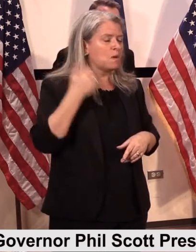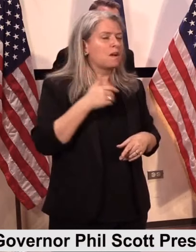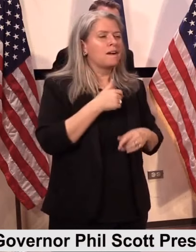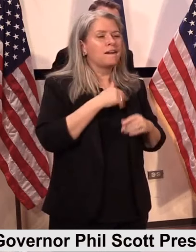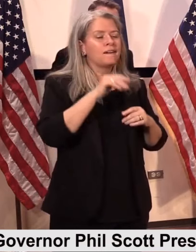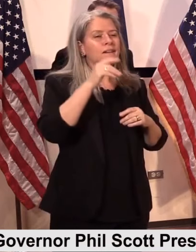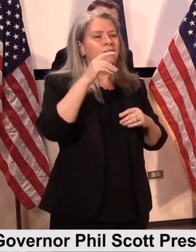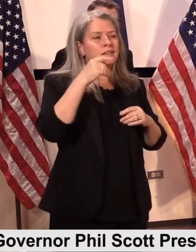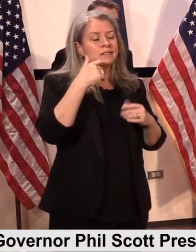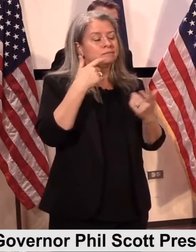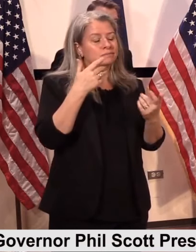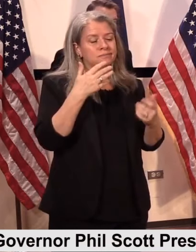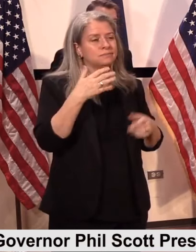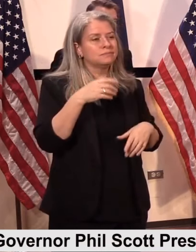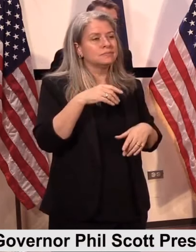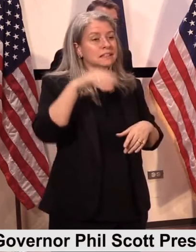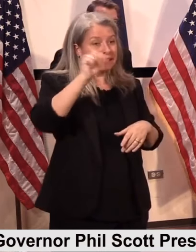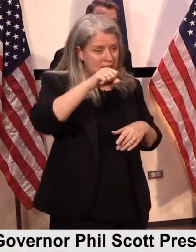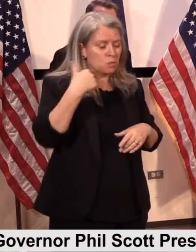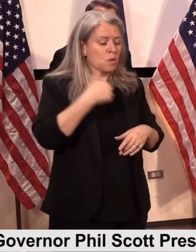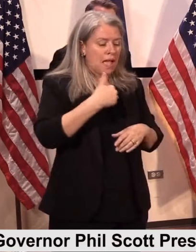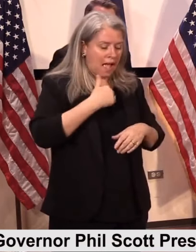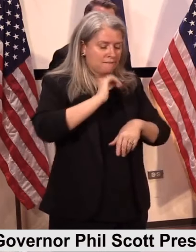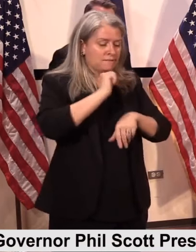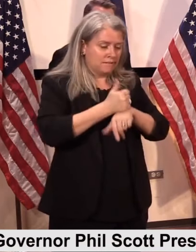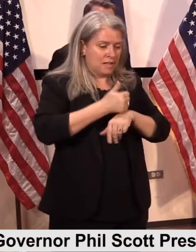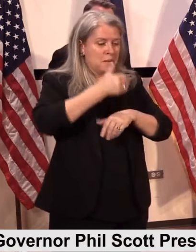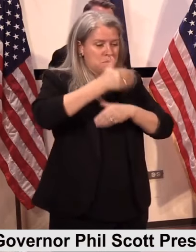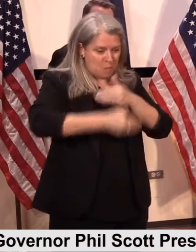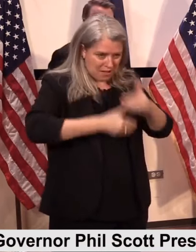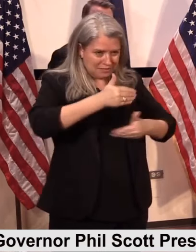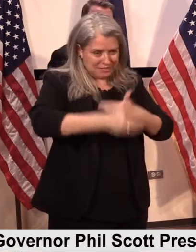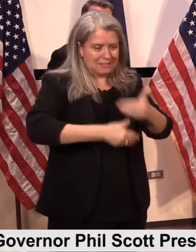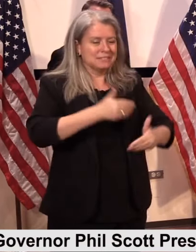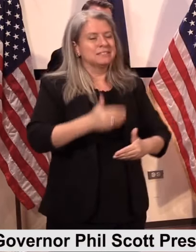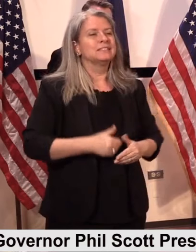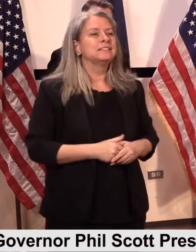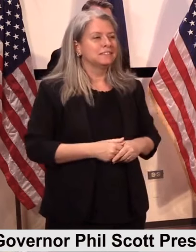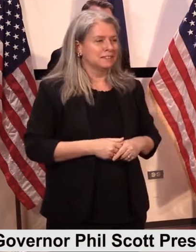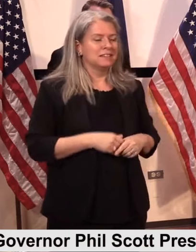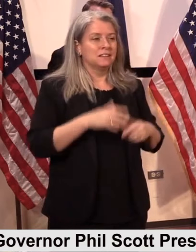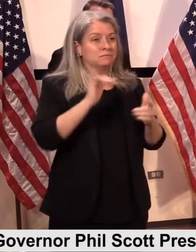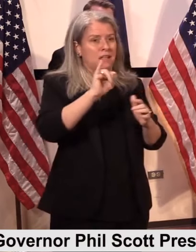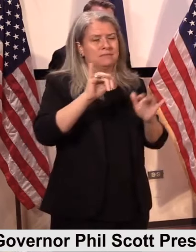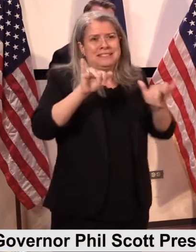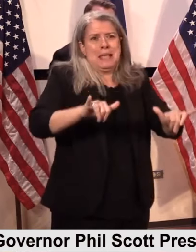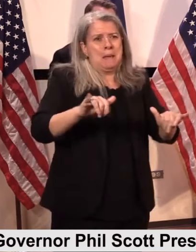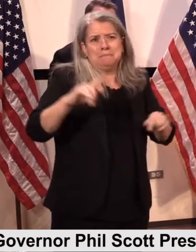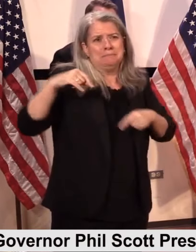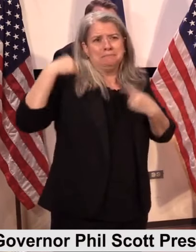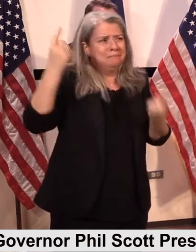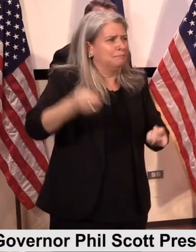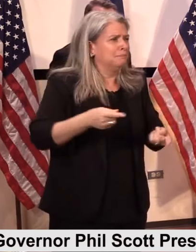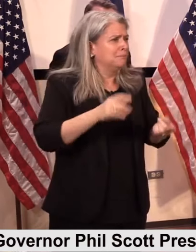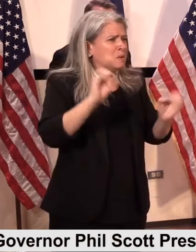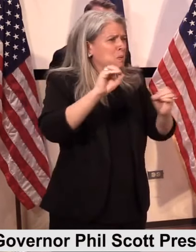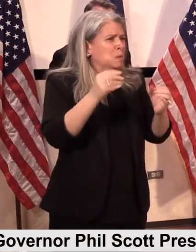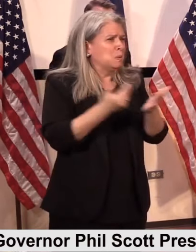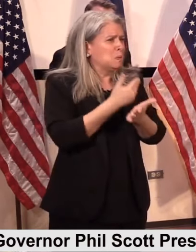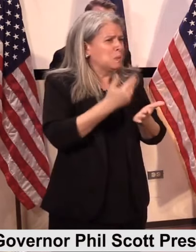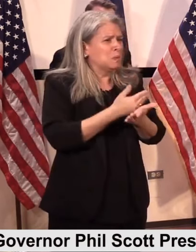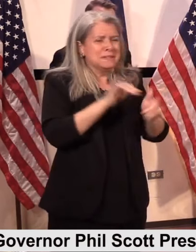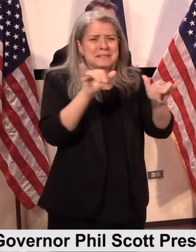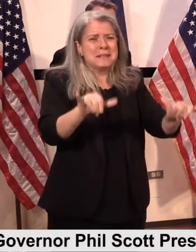we've done. I mean, there is a process that has been age old in terms of what you go through